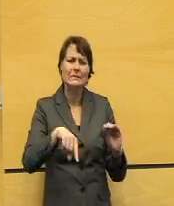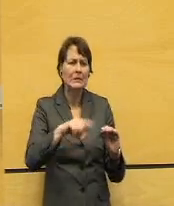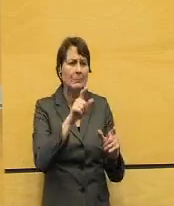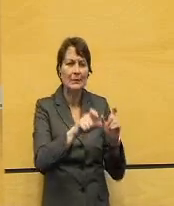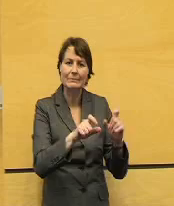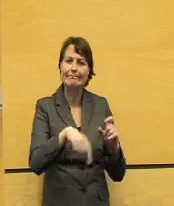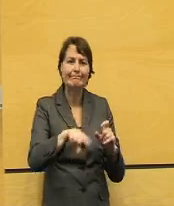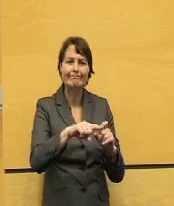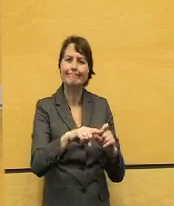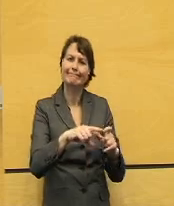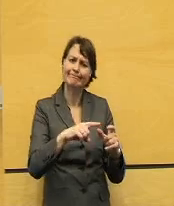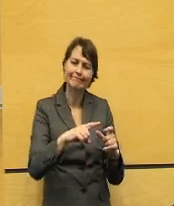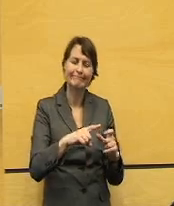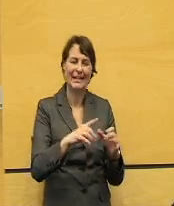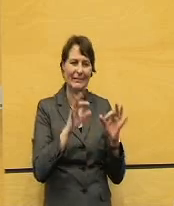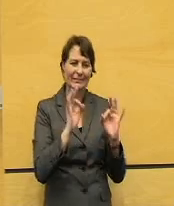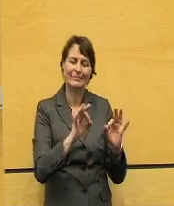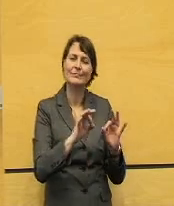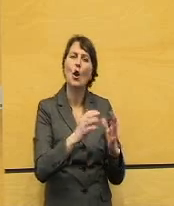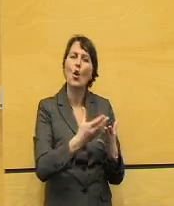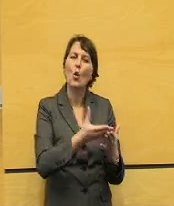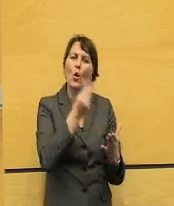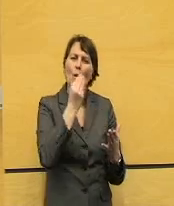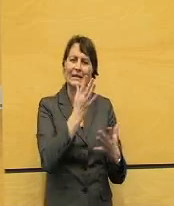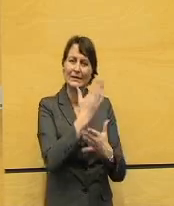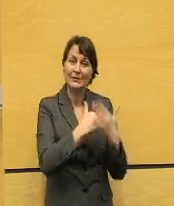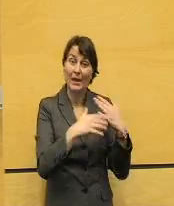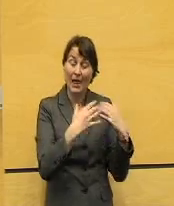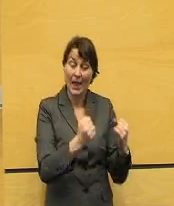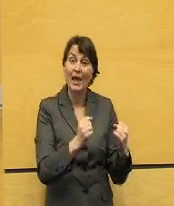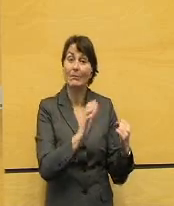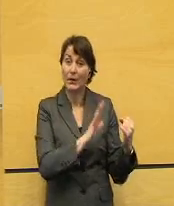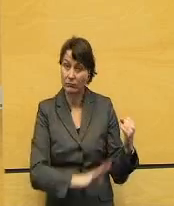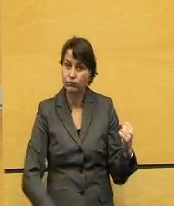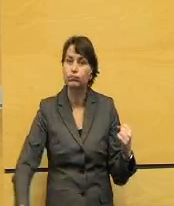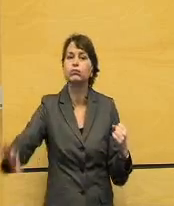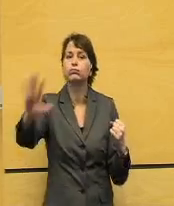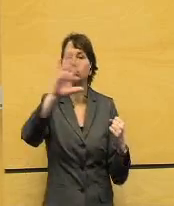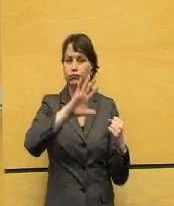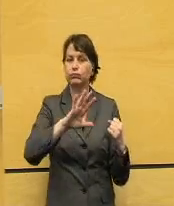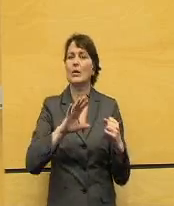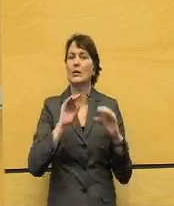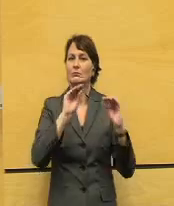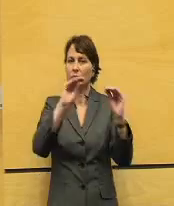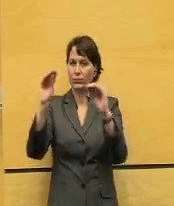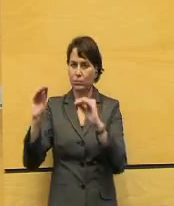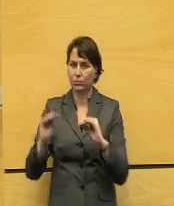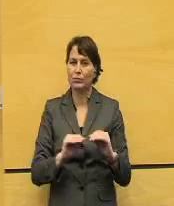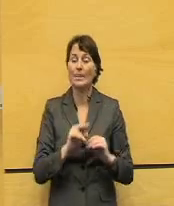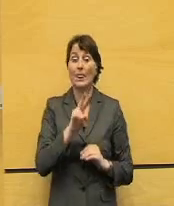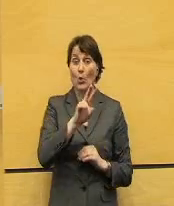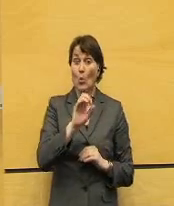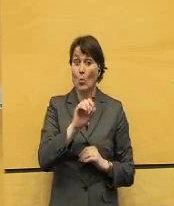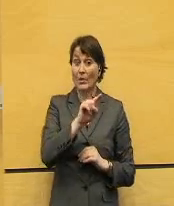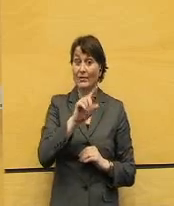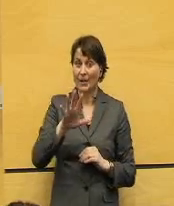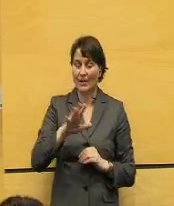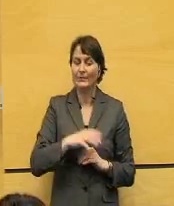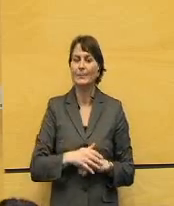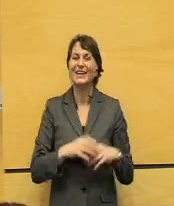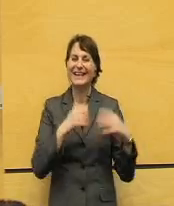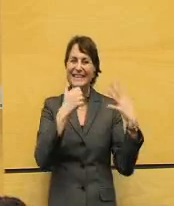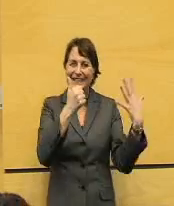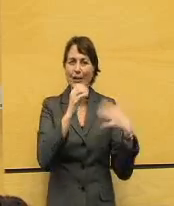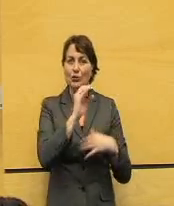learning disability throughout the country. In 2015, over 600 teachers and students have